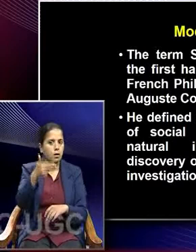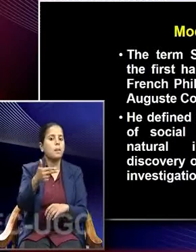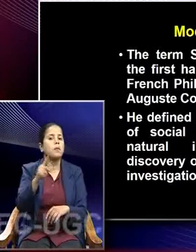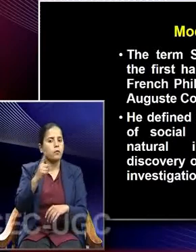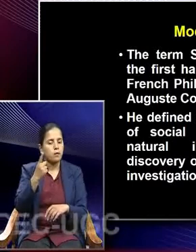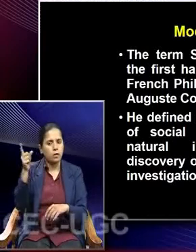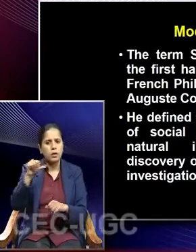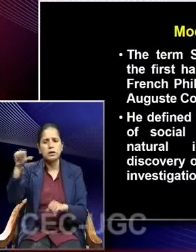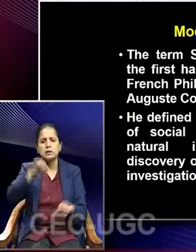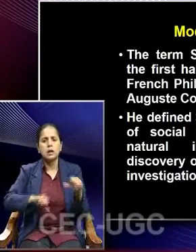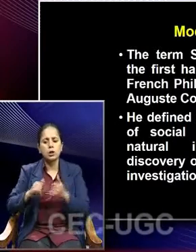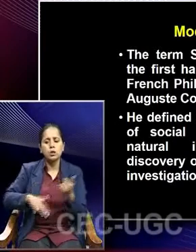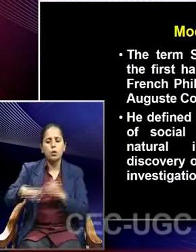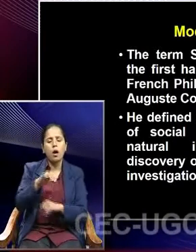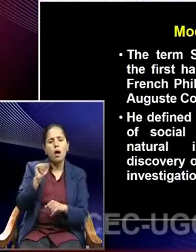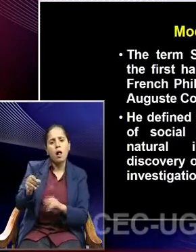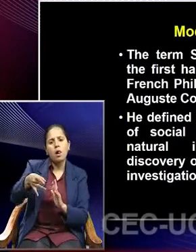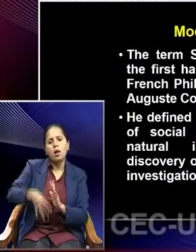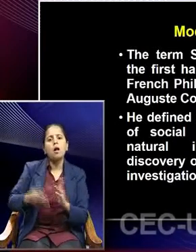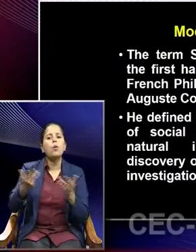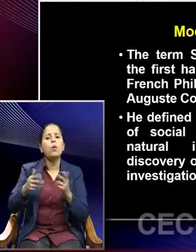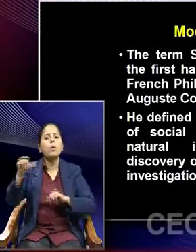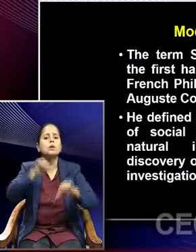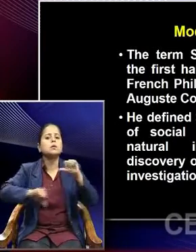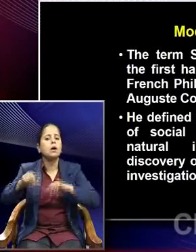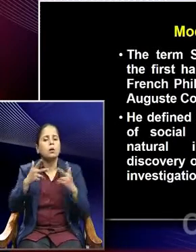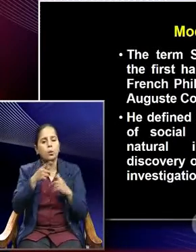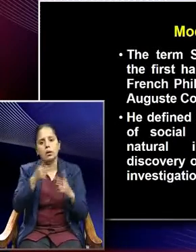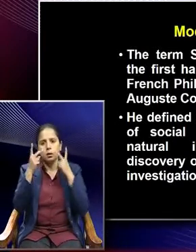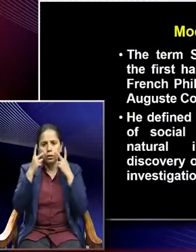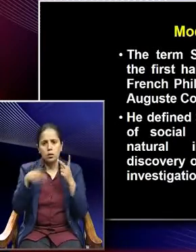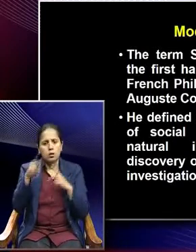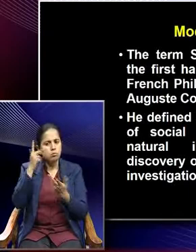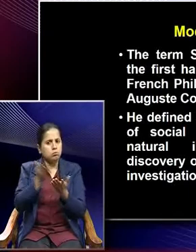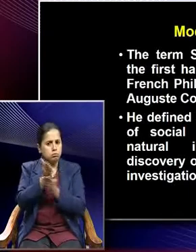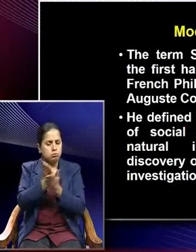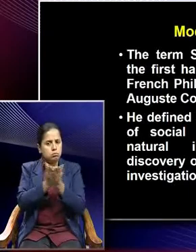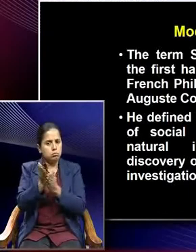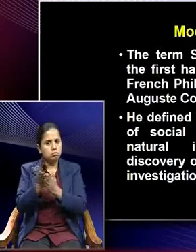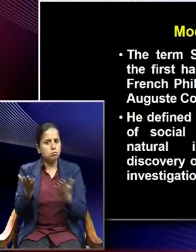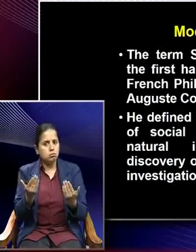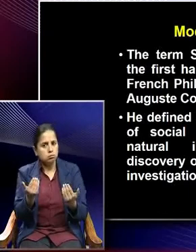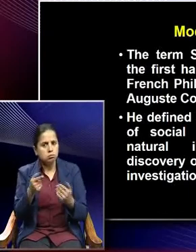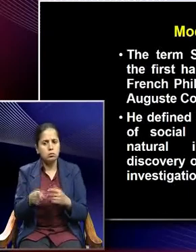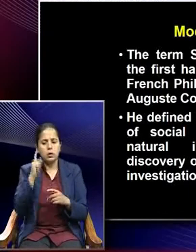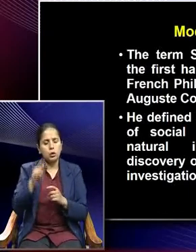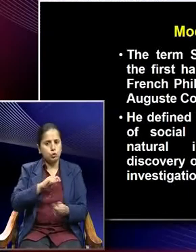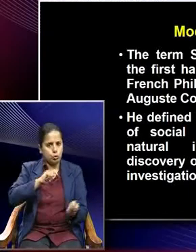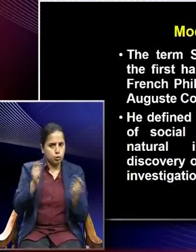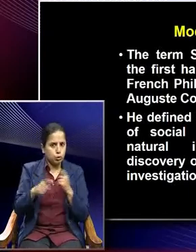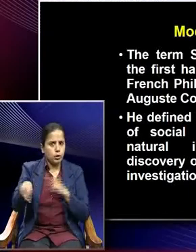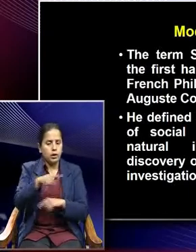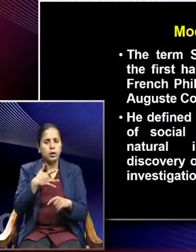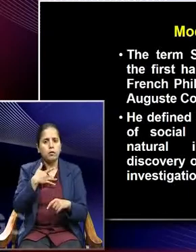a science of society. So he was looking into the ways in which the transformations could